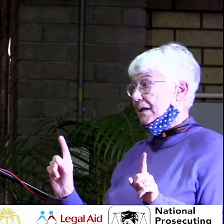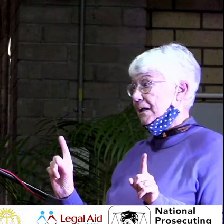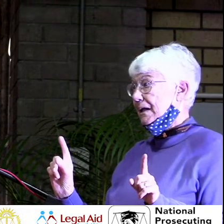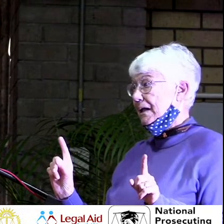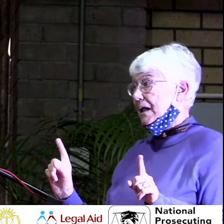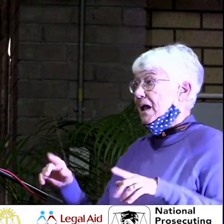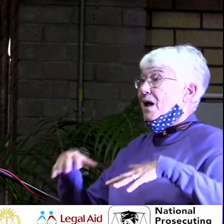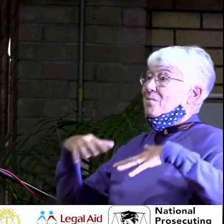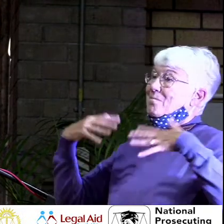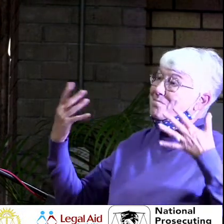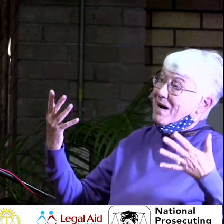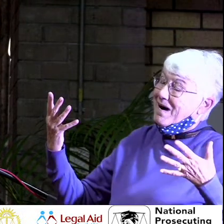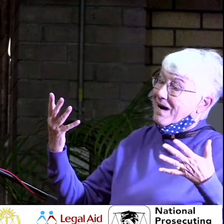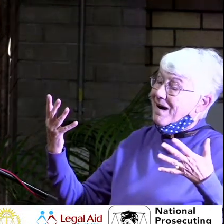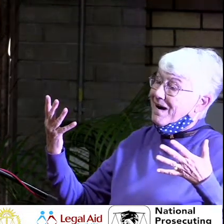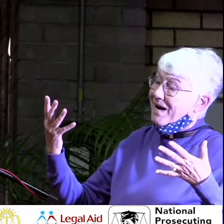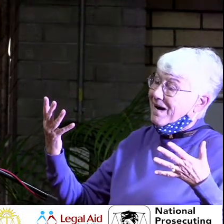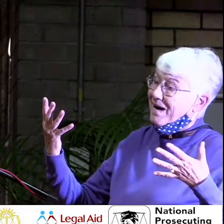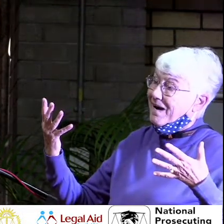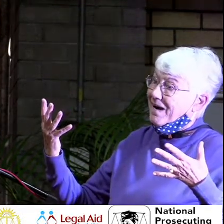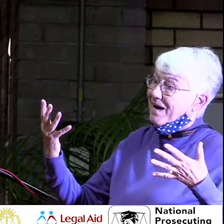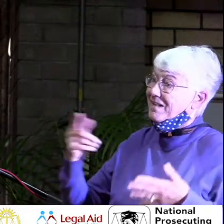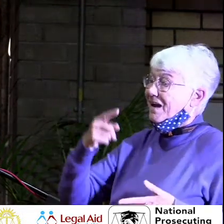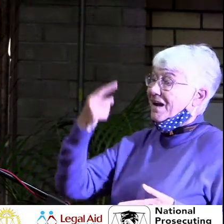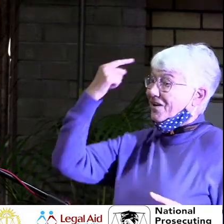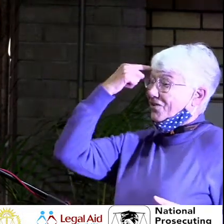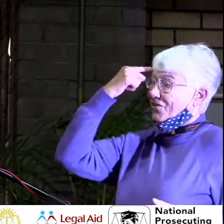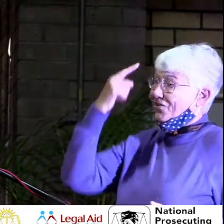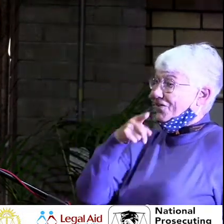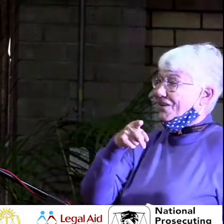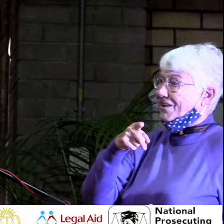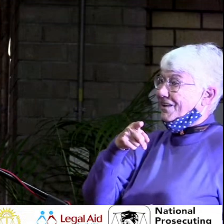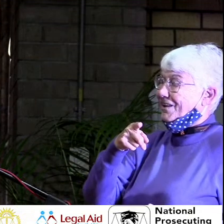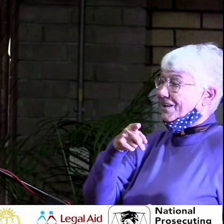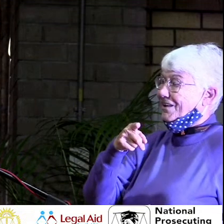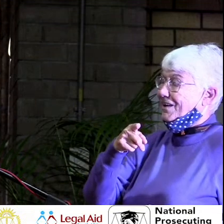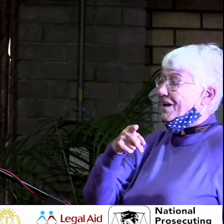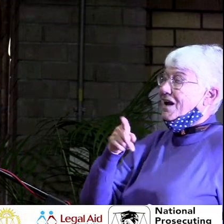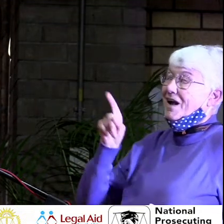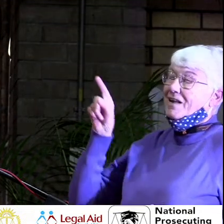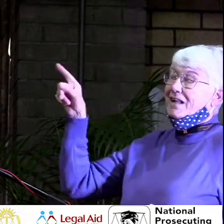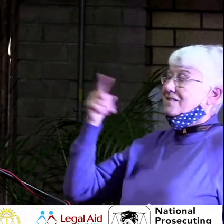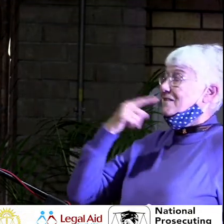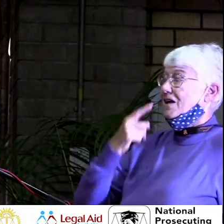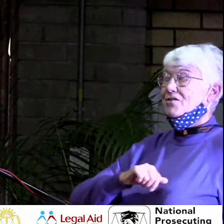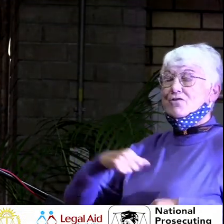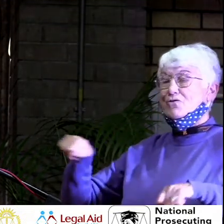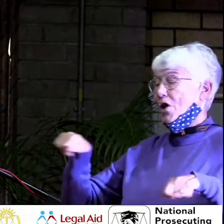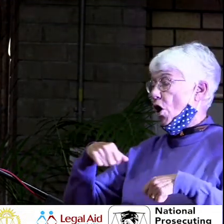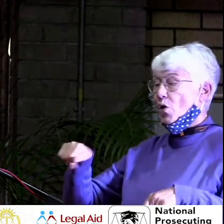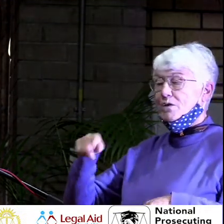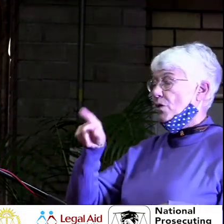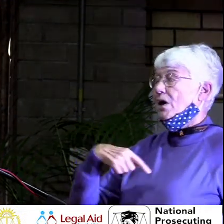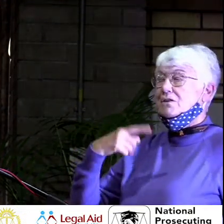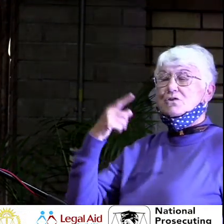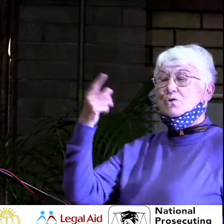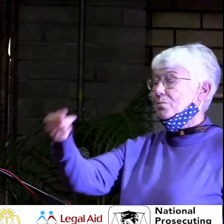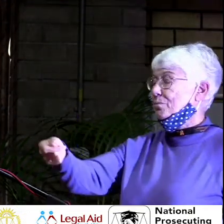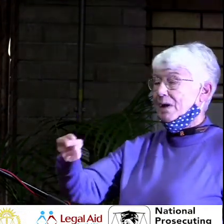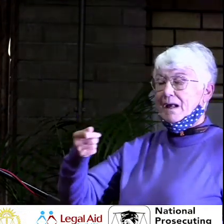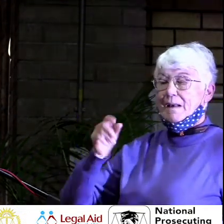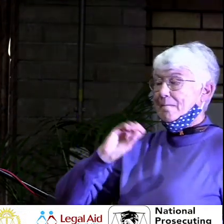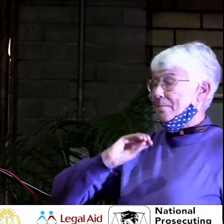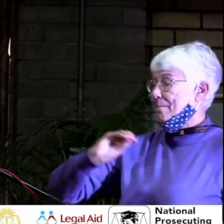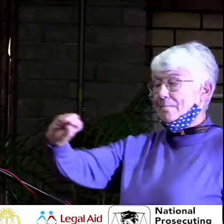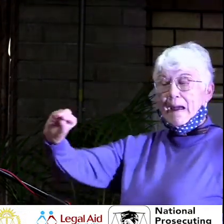the person, then they're more likely to get bail. I don't see anything wrong with people protesting against